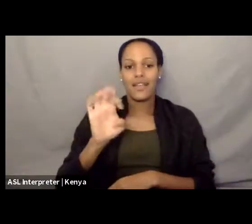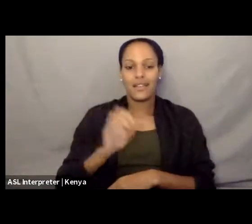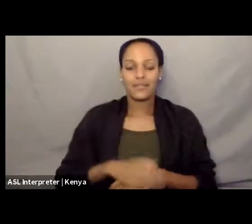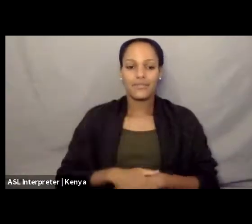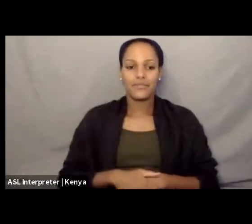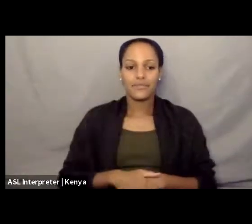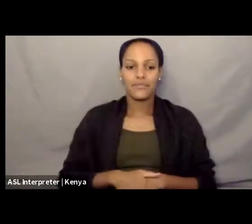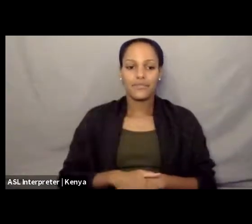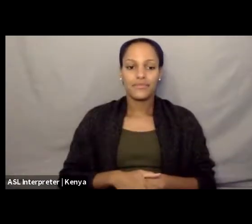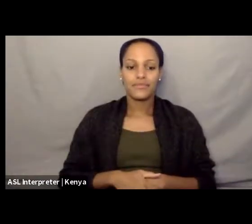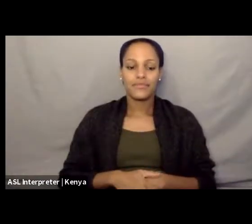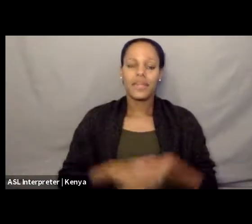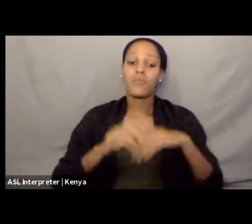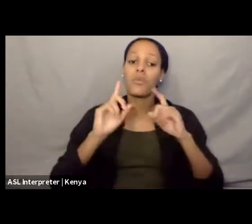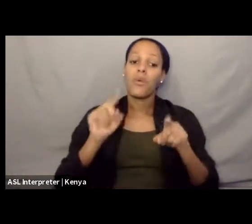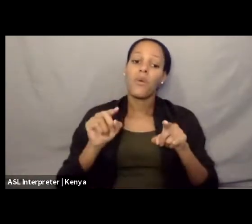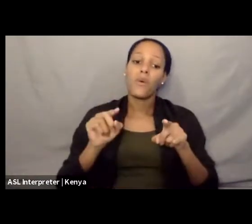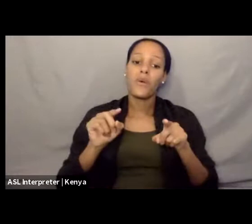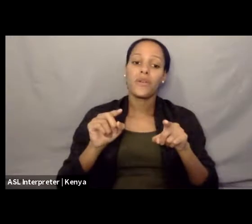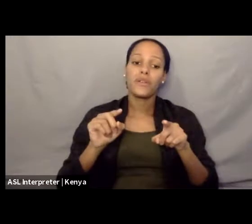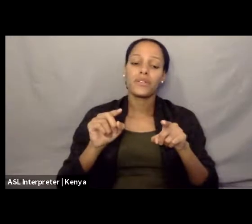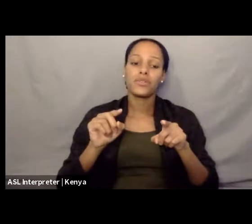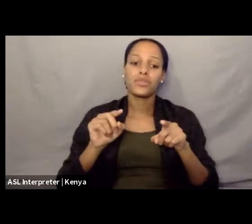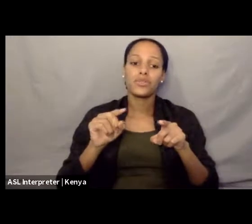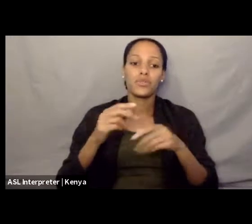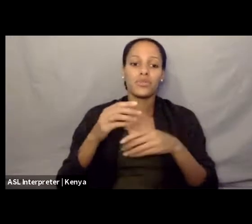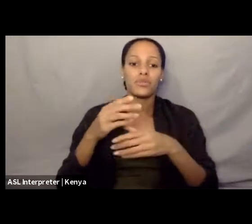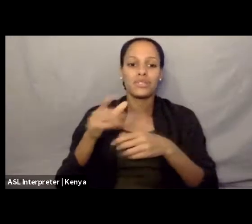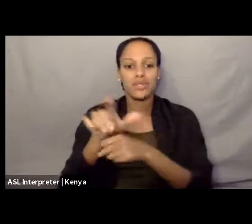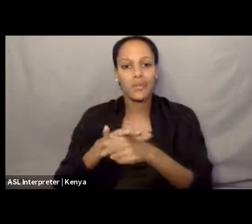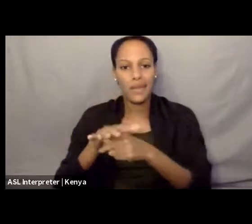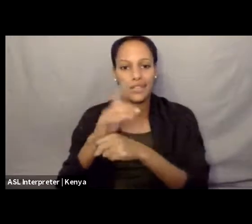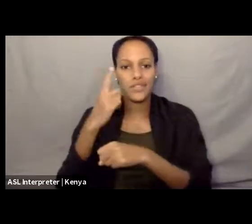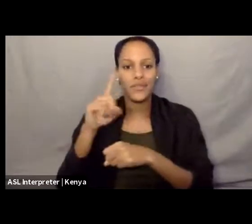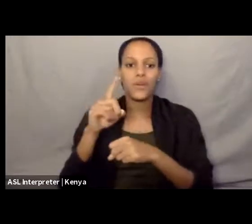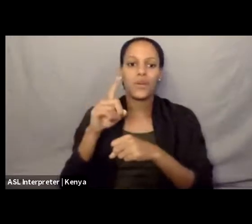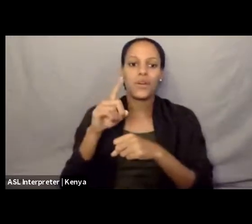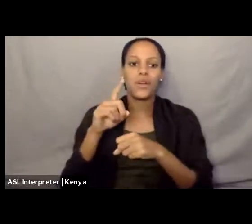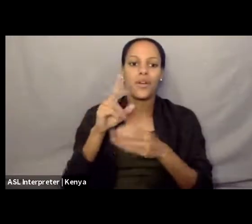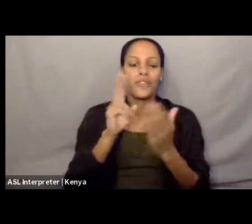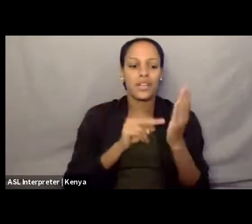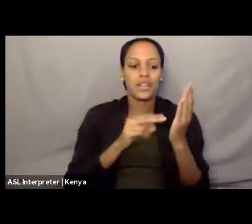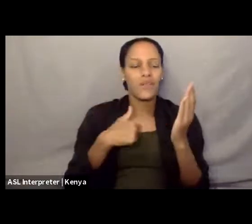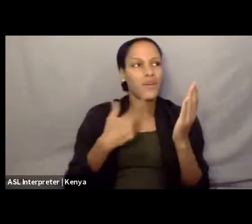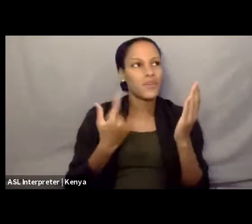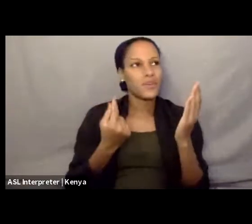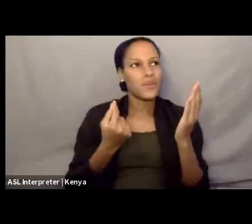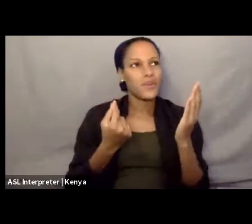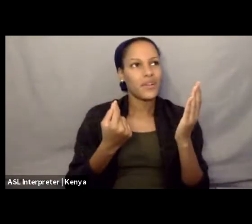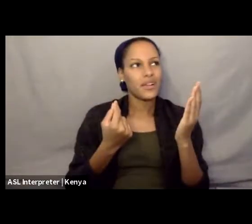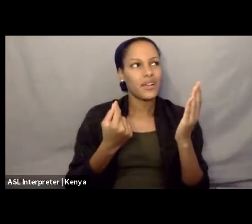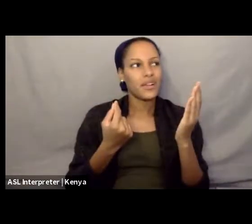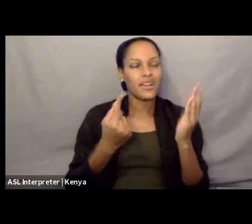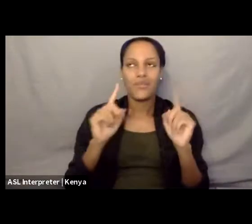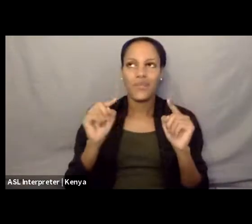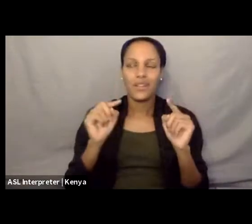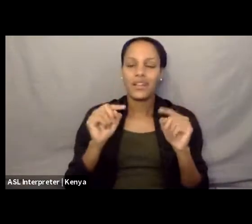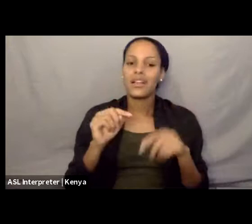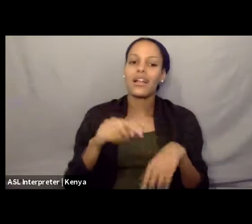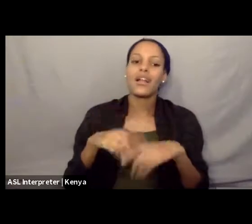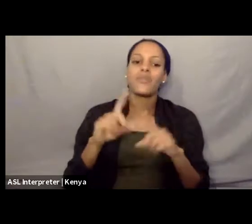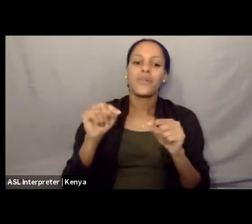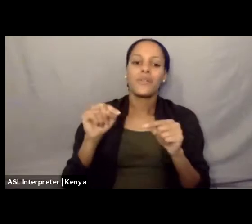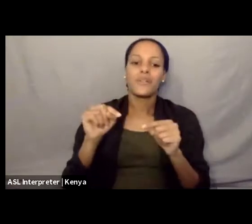I'm on my way to New Brunswick for a reading. Where was that going? Going to Rutgers. I'm on my way to New Brunswick for a